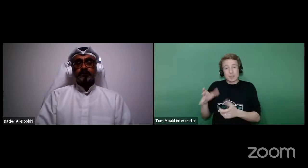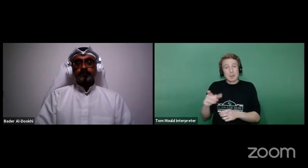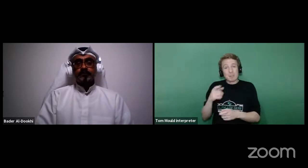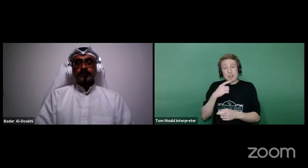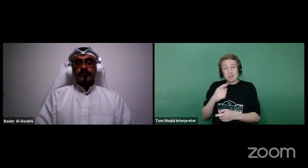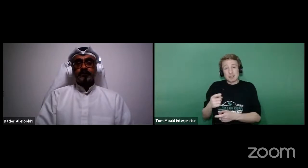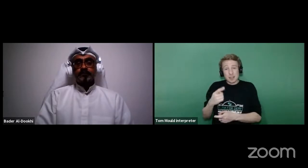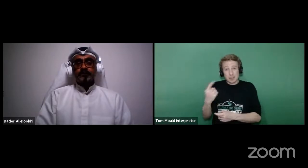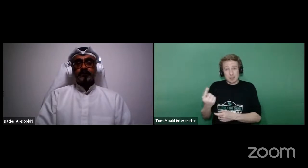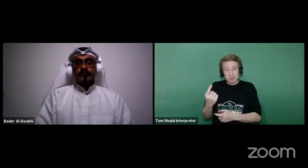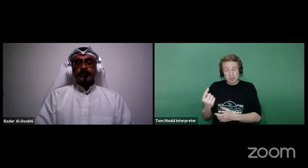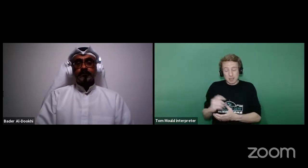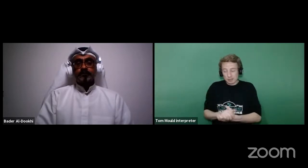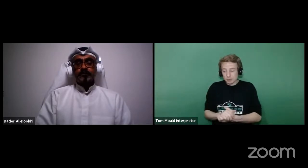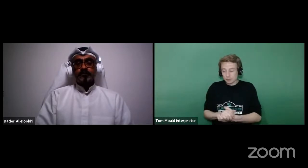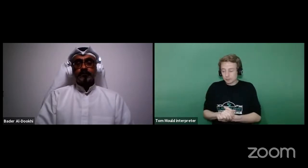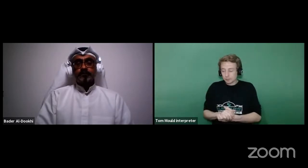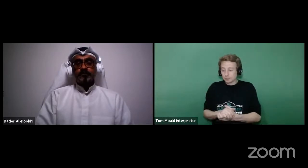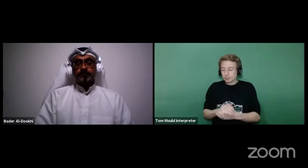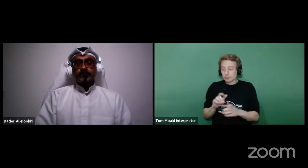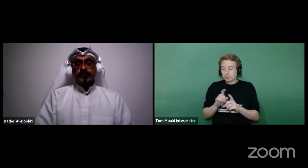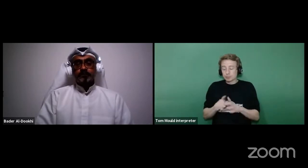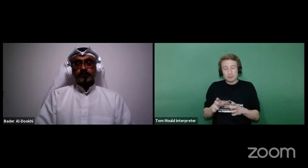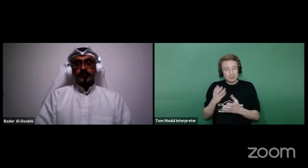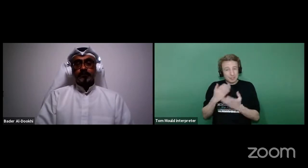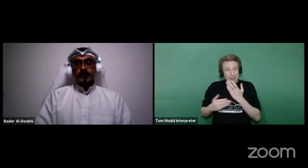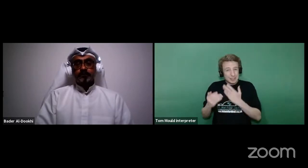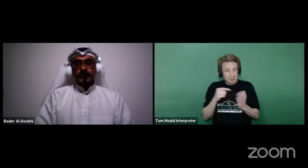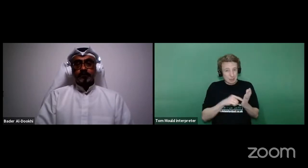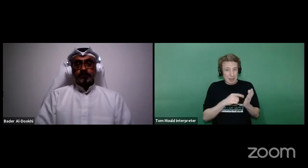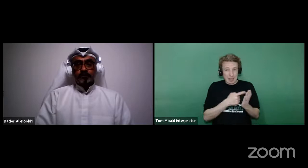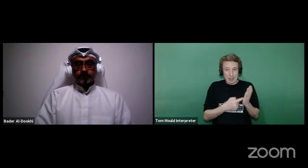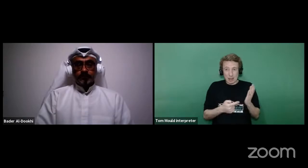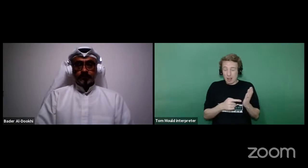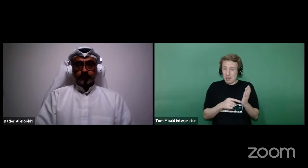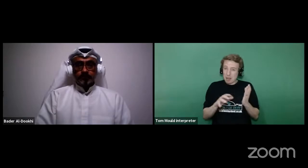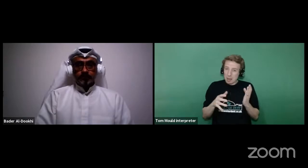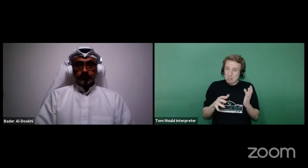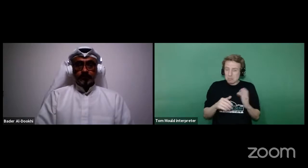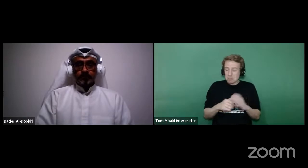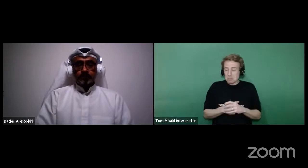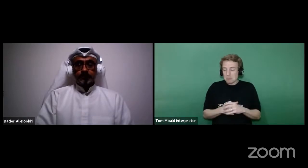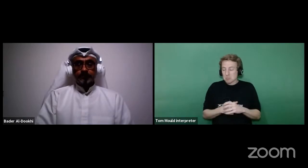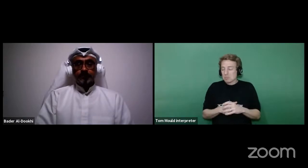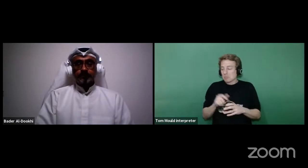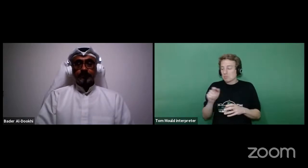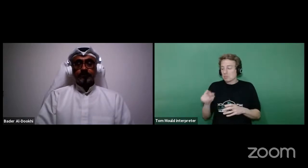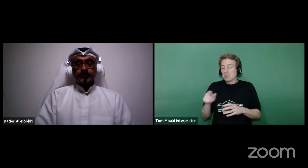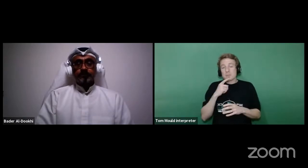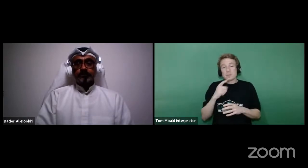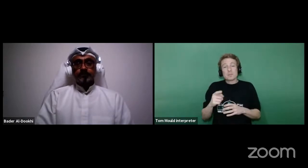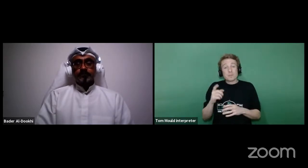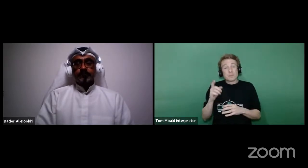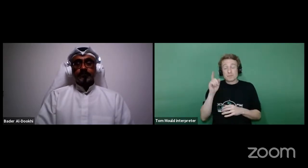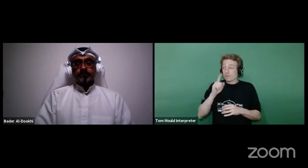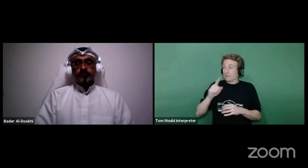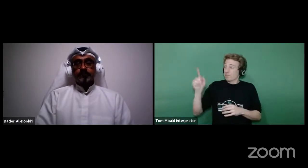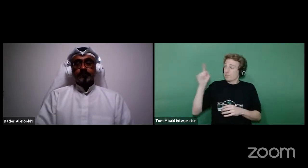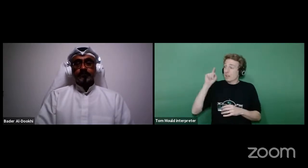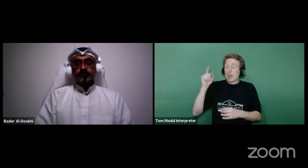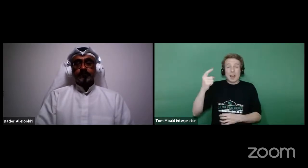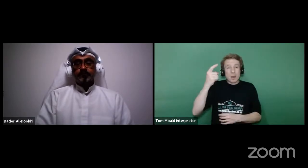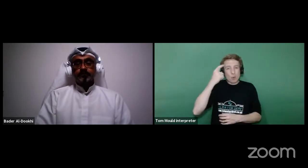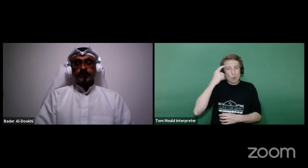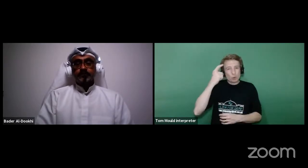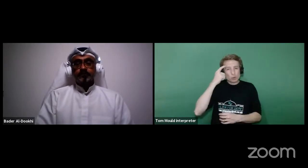the portion of the verse where Allah says, so that you may be conscious of Allah. The Prophet, peace and blessings be upon him,